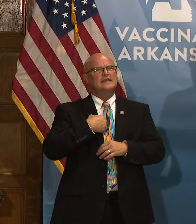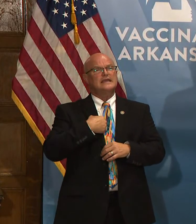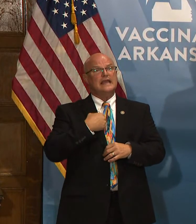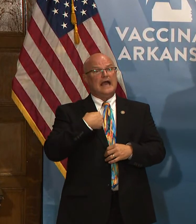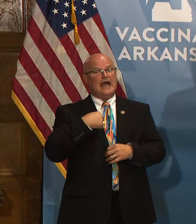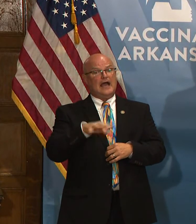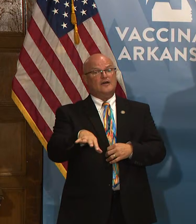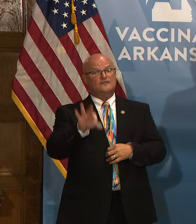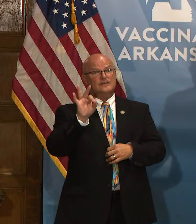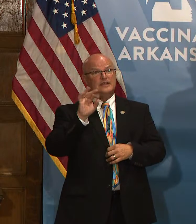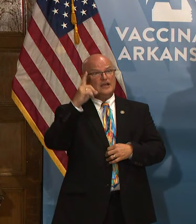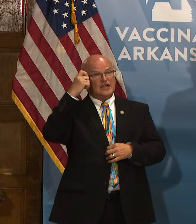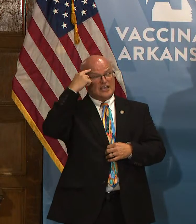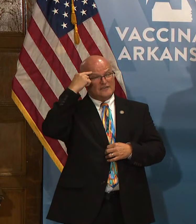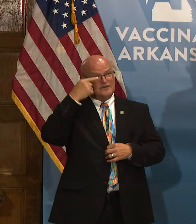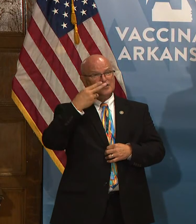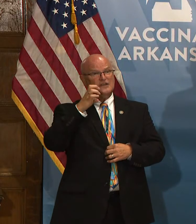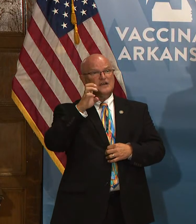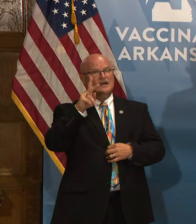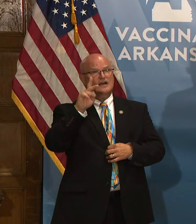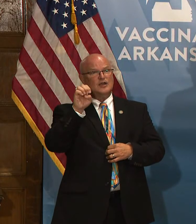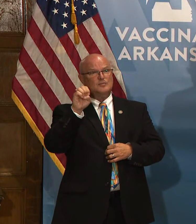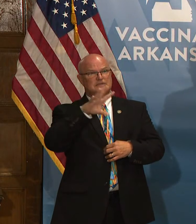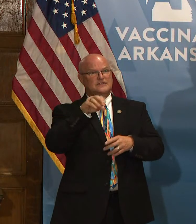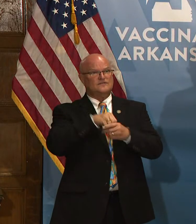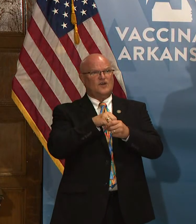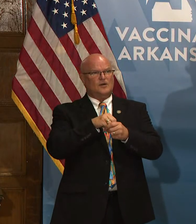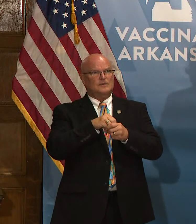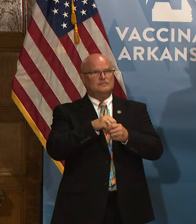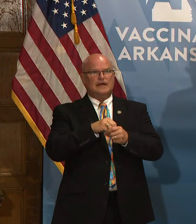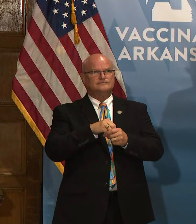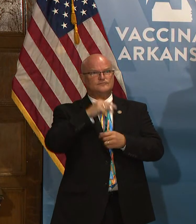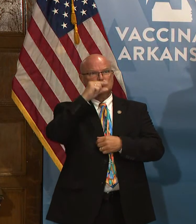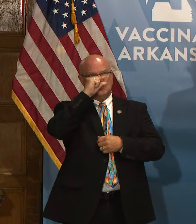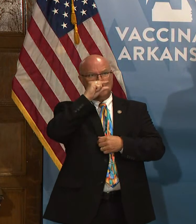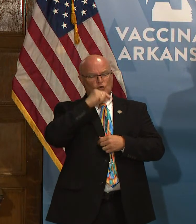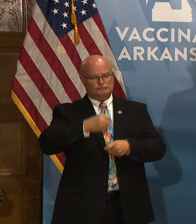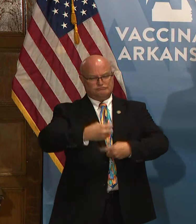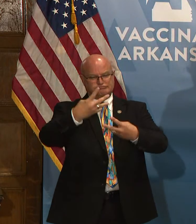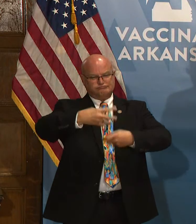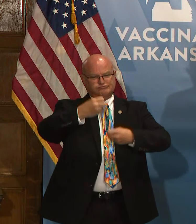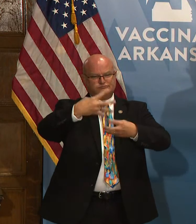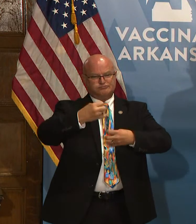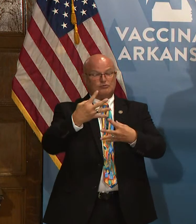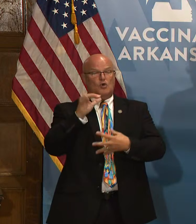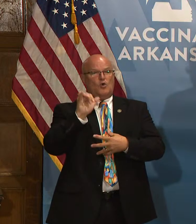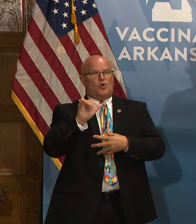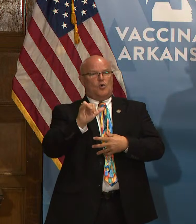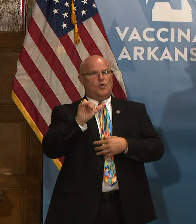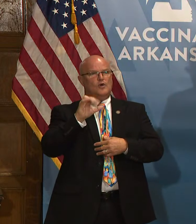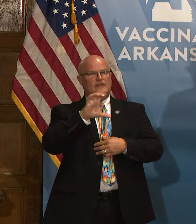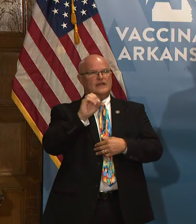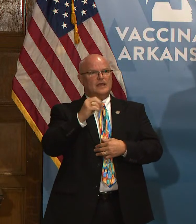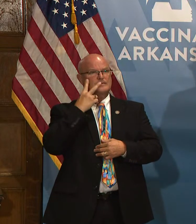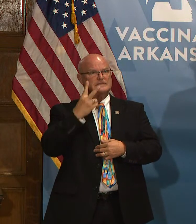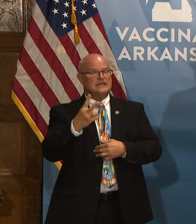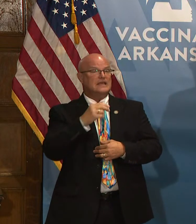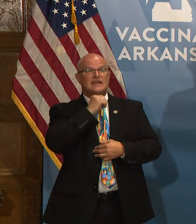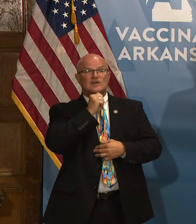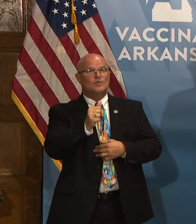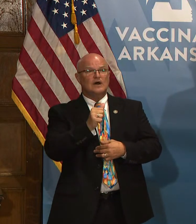I found out about Governor Huckabee's involvement just by Googling it, because I Googled the company to see. So it was